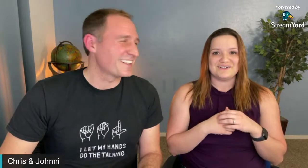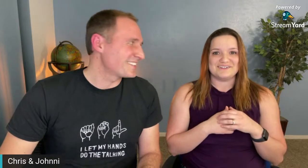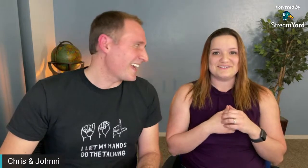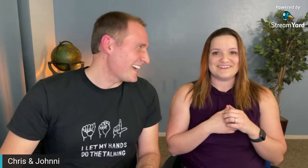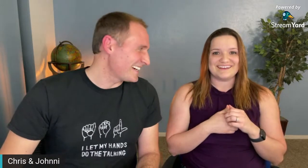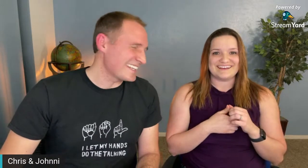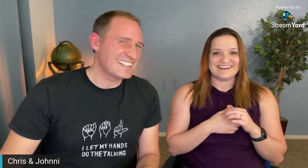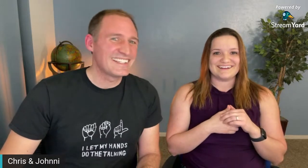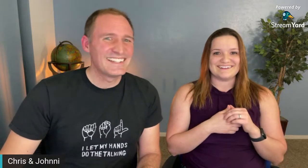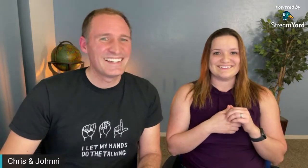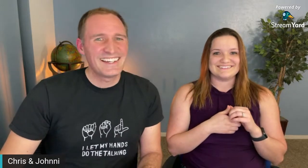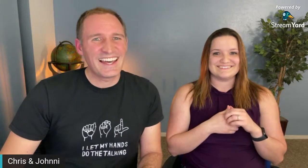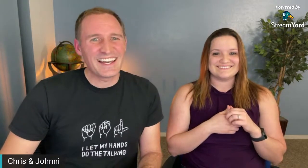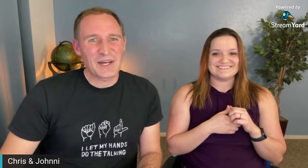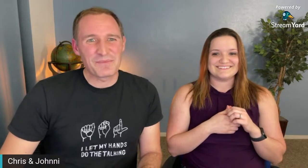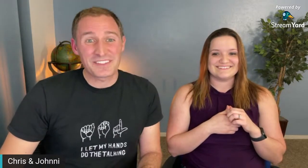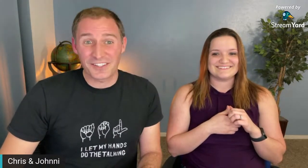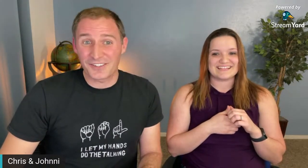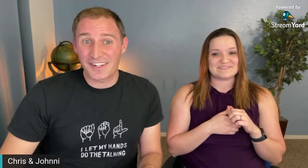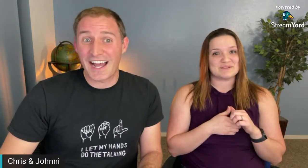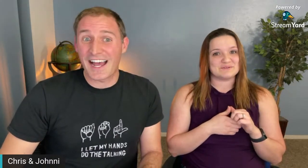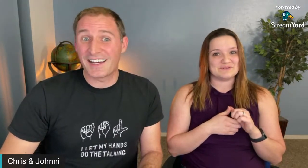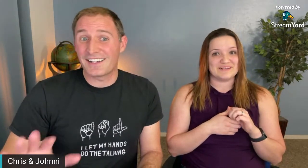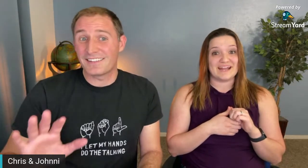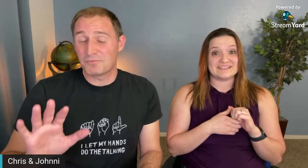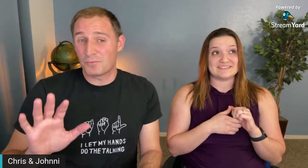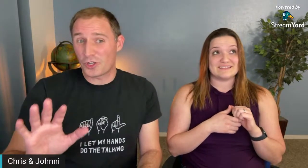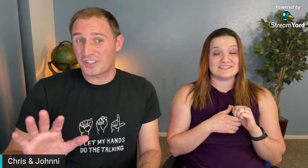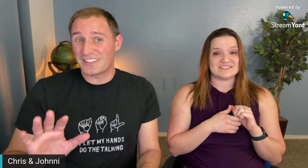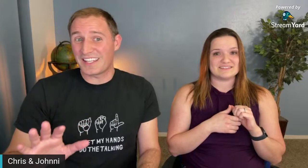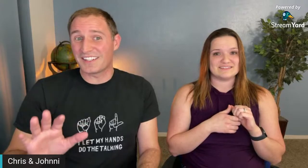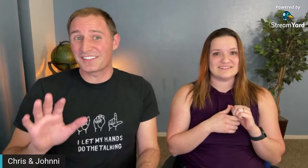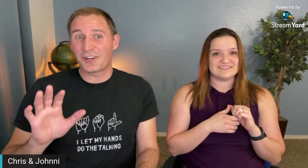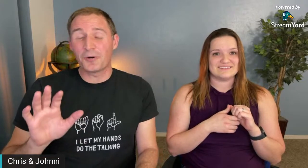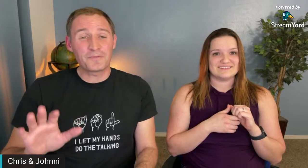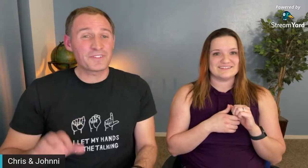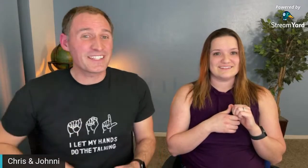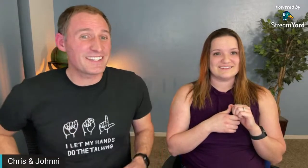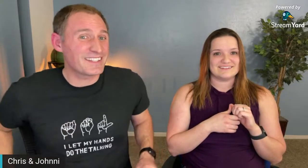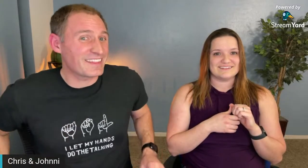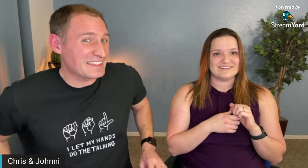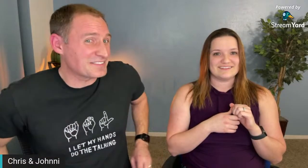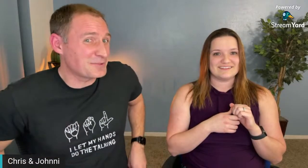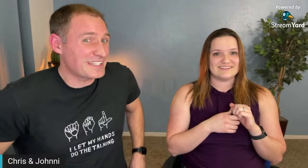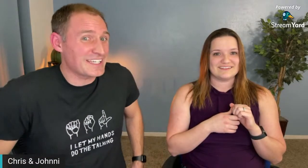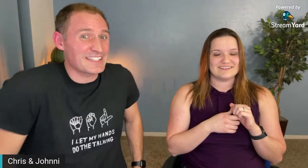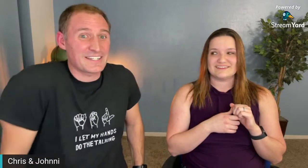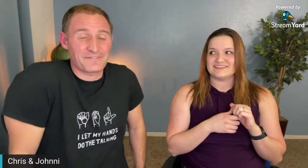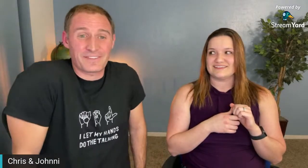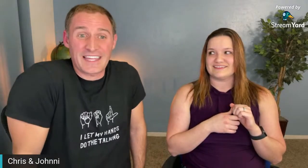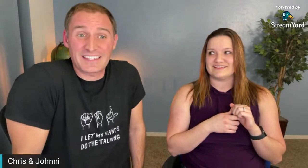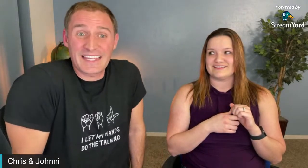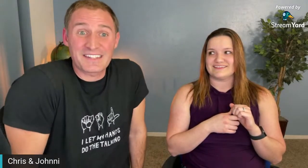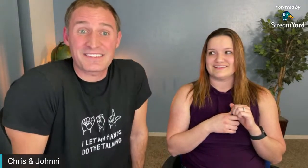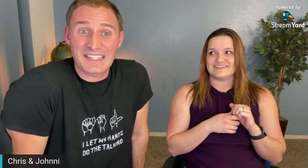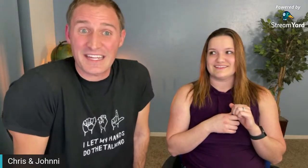on to editing. Yeah. So that's gonna be cool. And it's more details hopefully this weekend, if at the latest